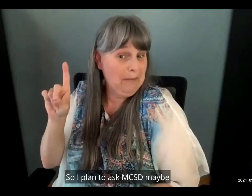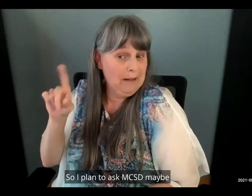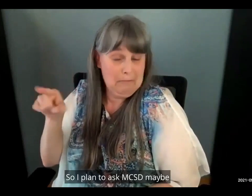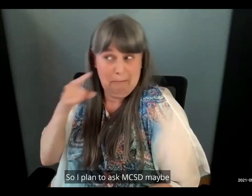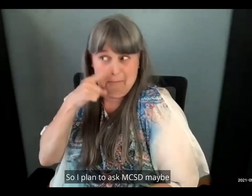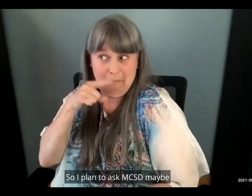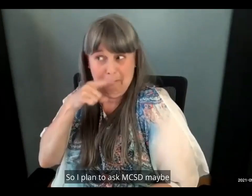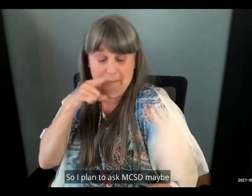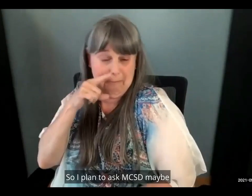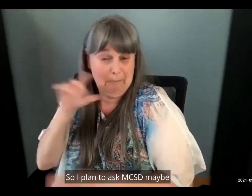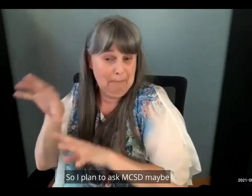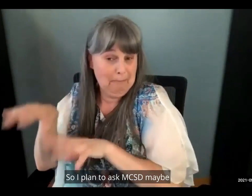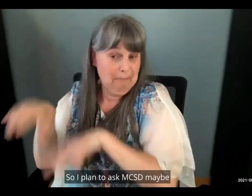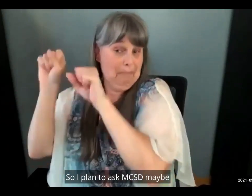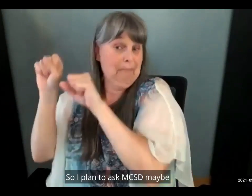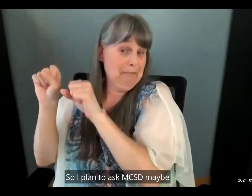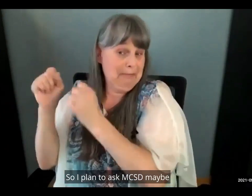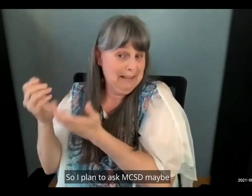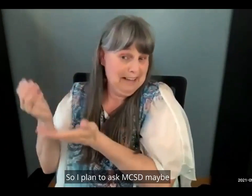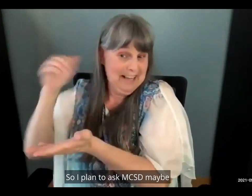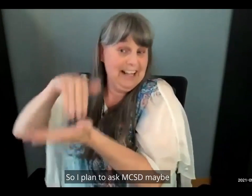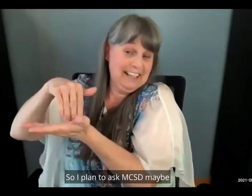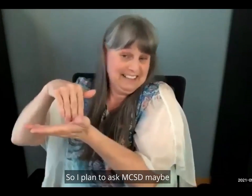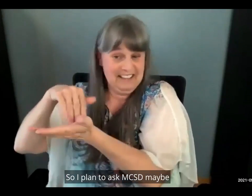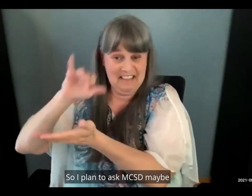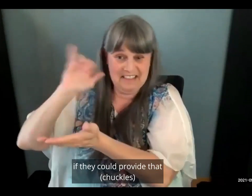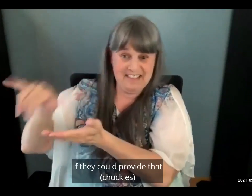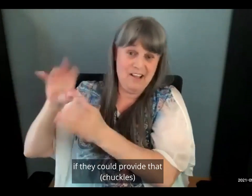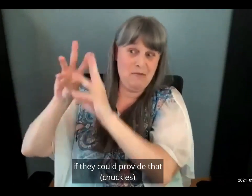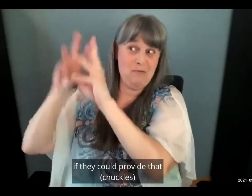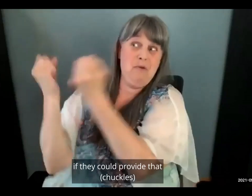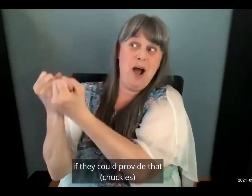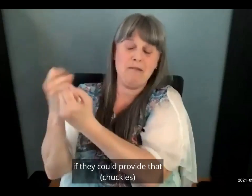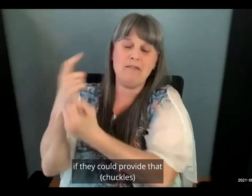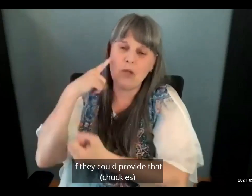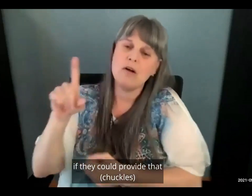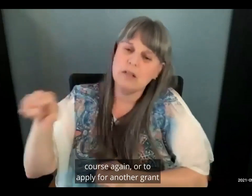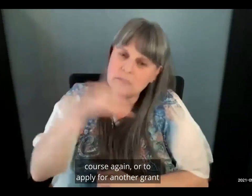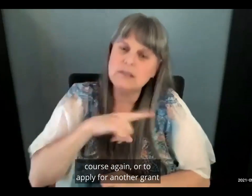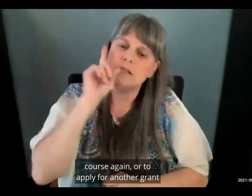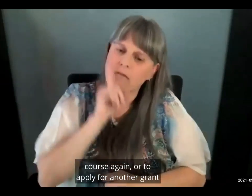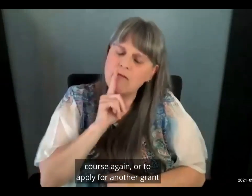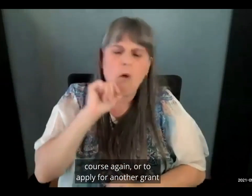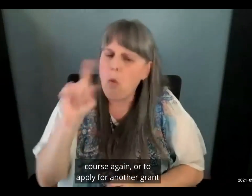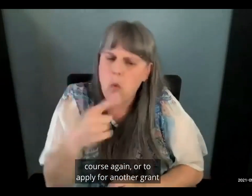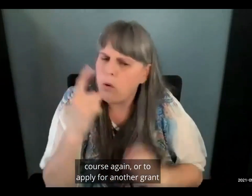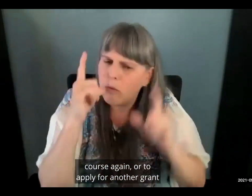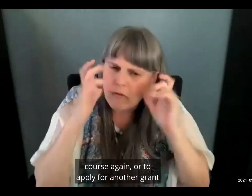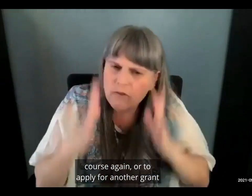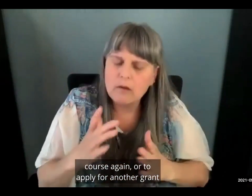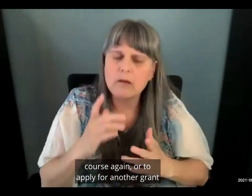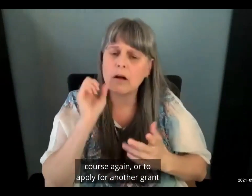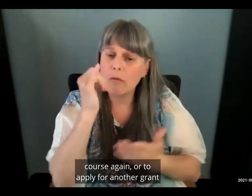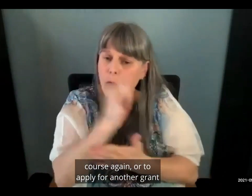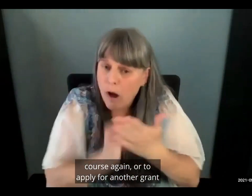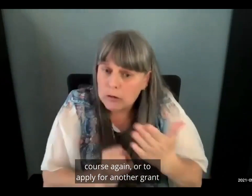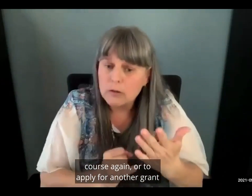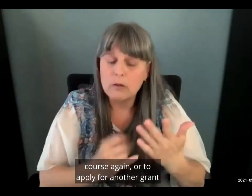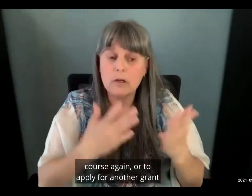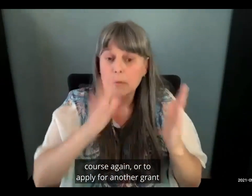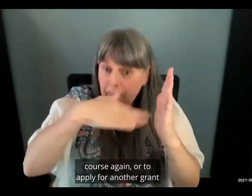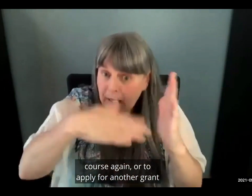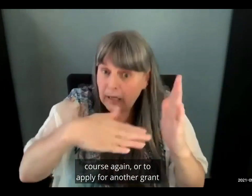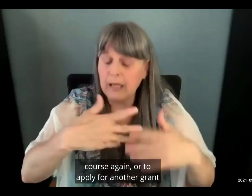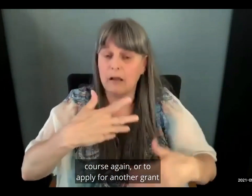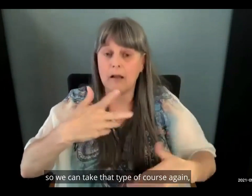I plan to ask MCSD, maybe, if they could provide that course again or